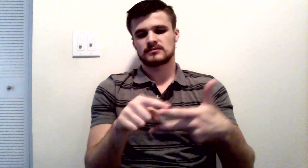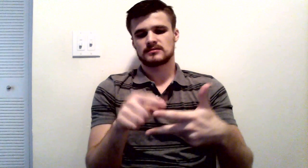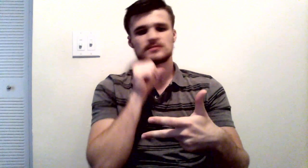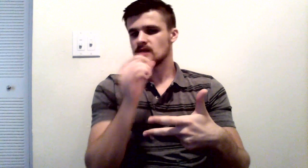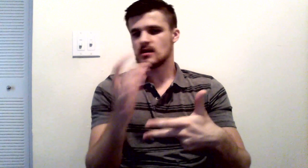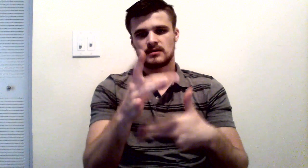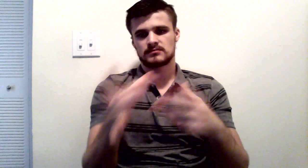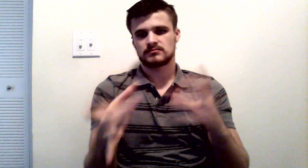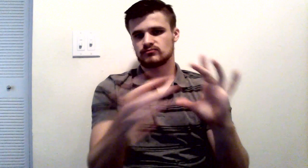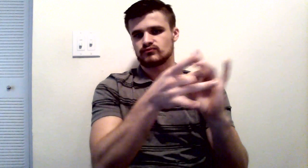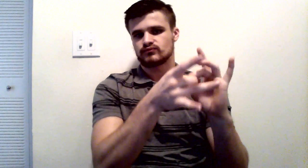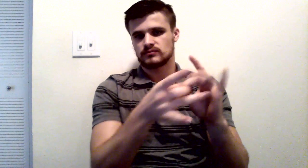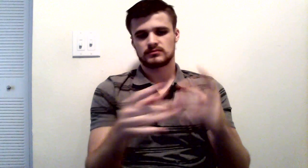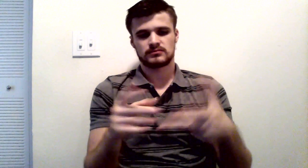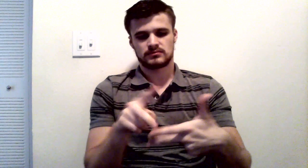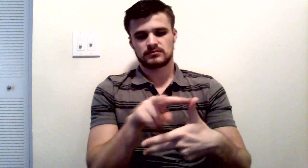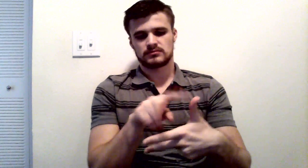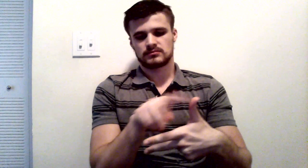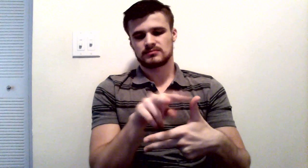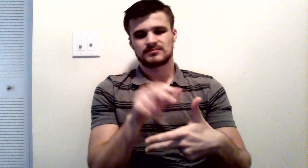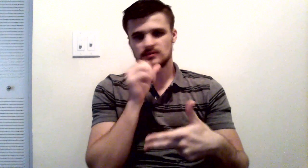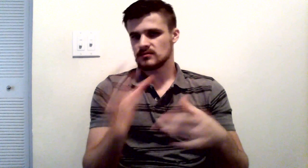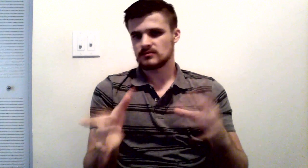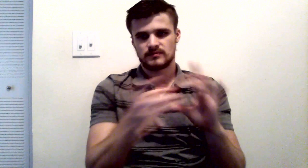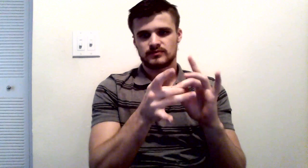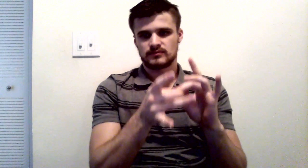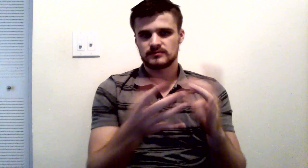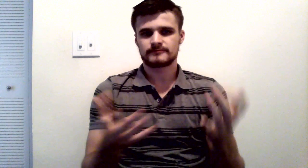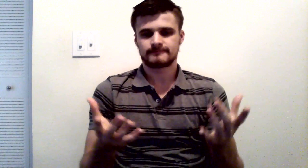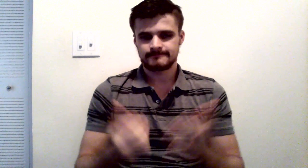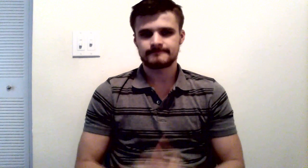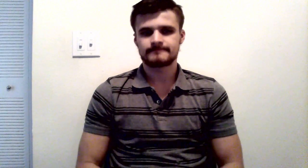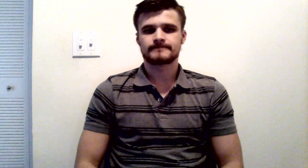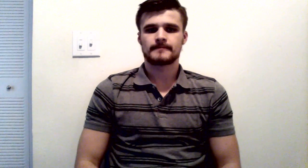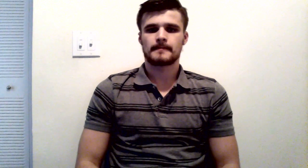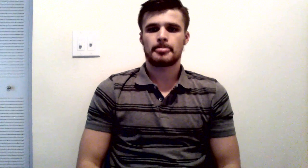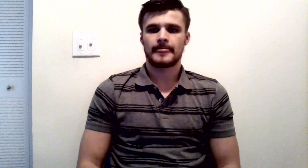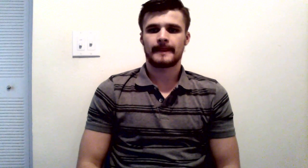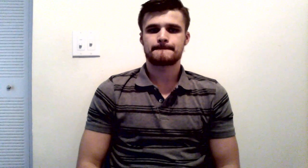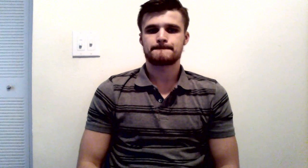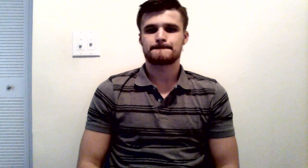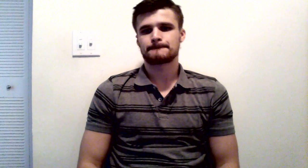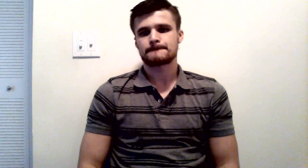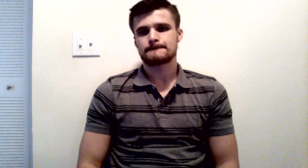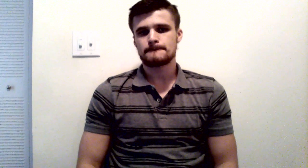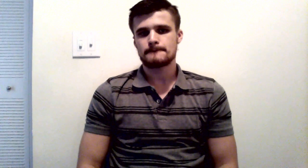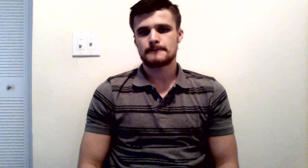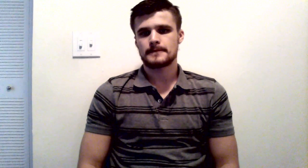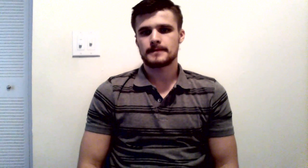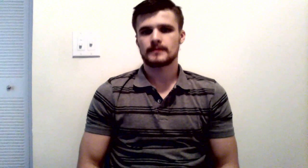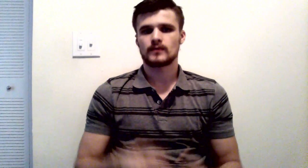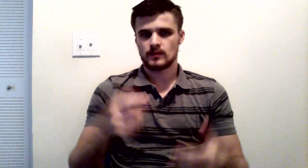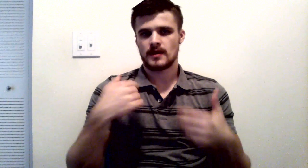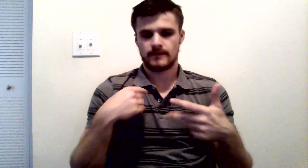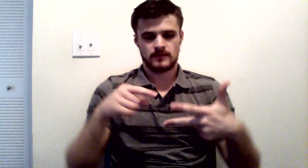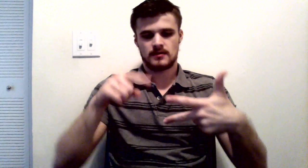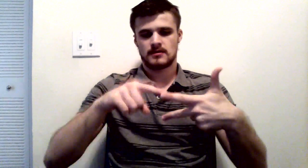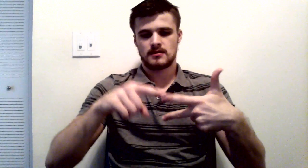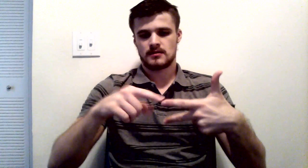the window was vandalized, but he was also killed. So you have an act that says murder, but a mens rea that says vandalism.